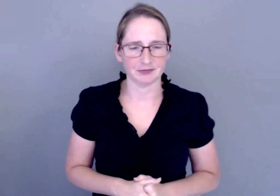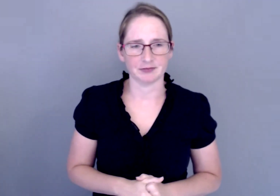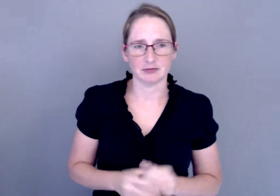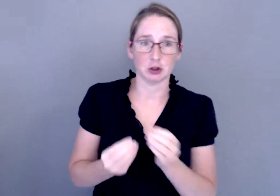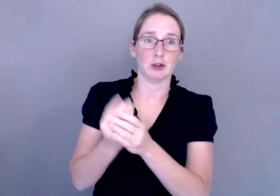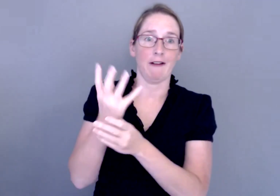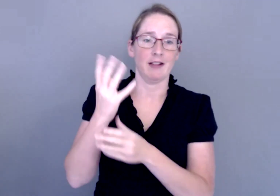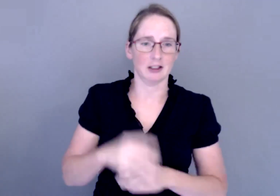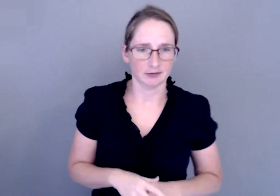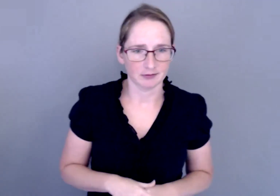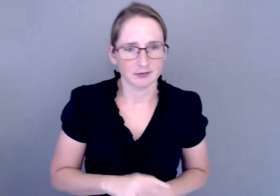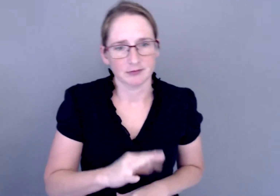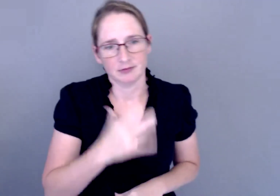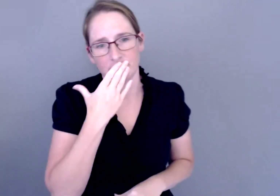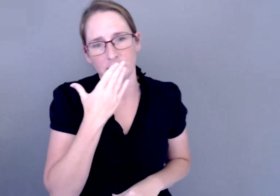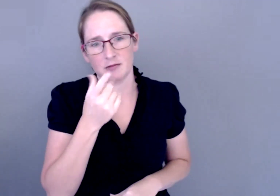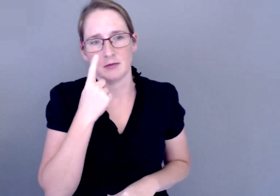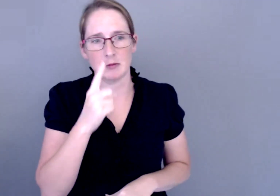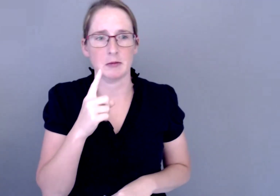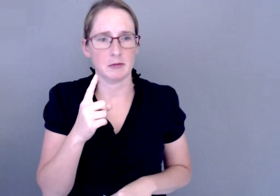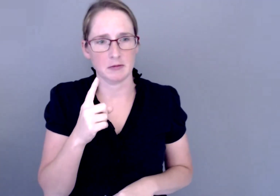Thank you. And thank you for giving us some